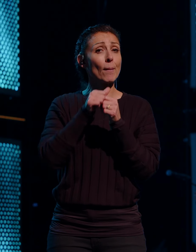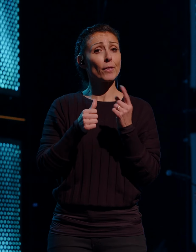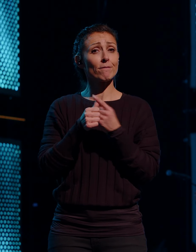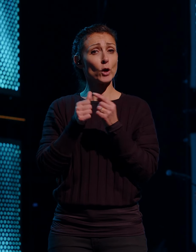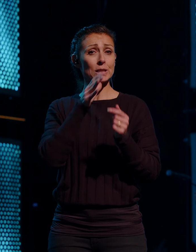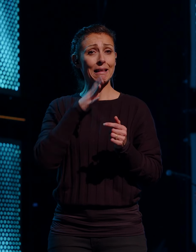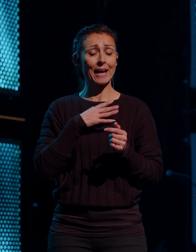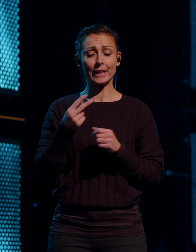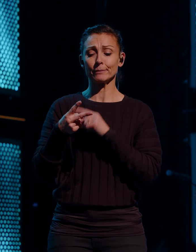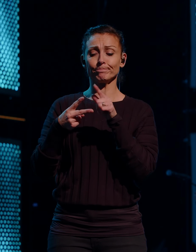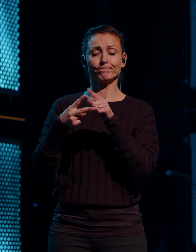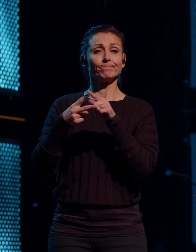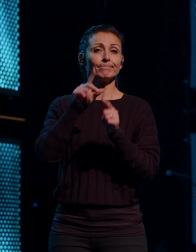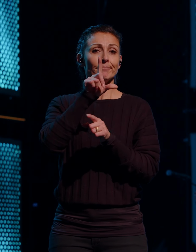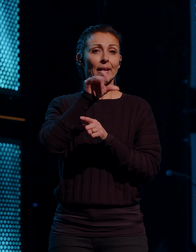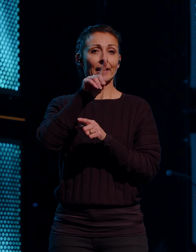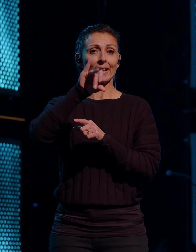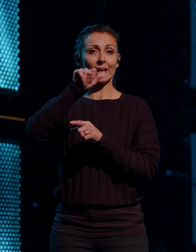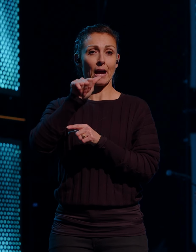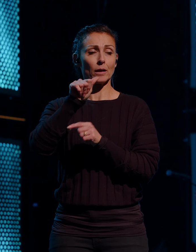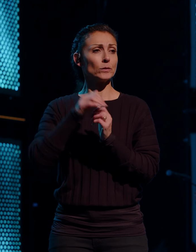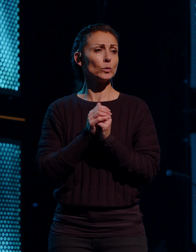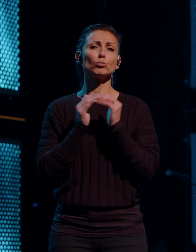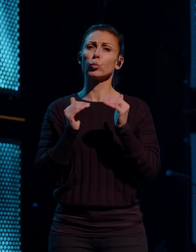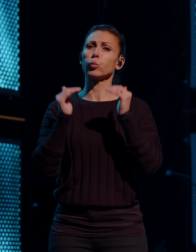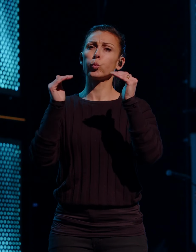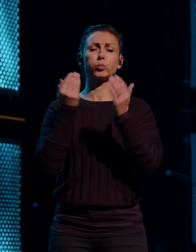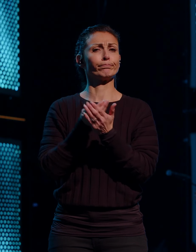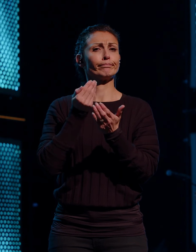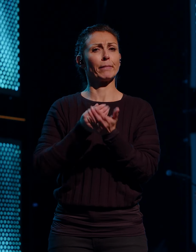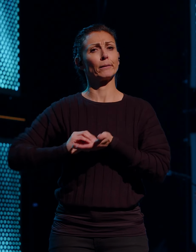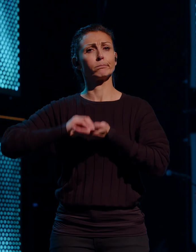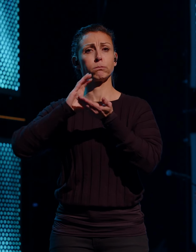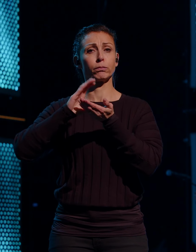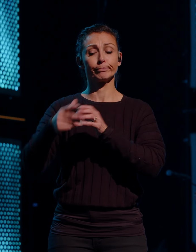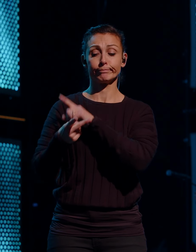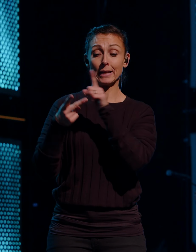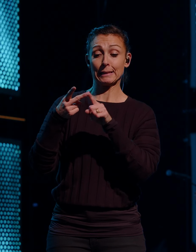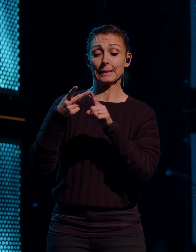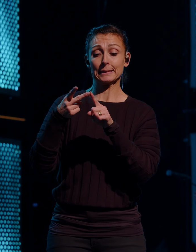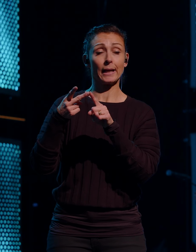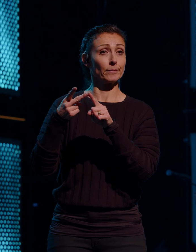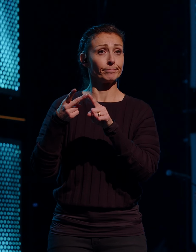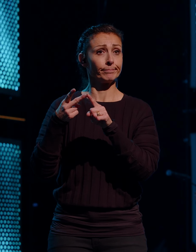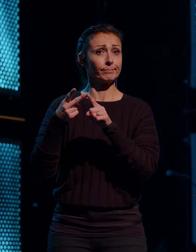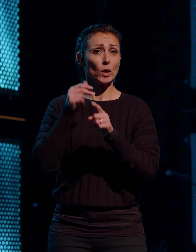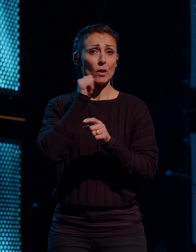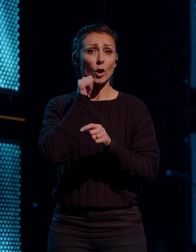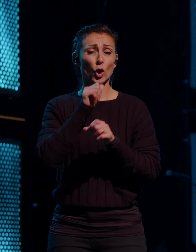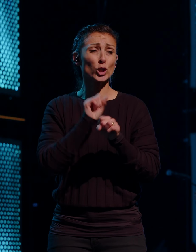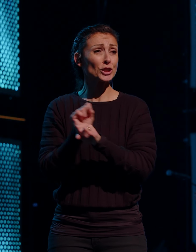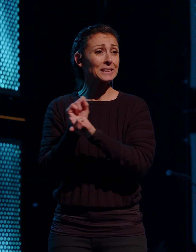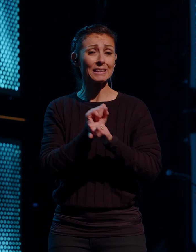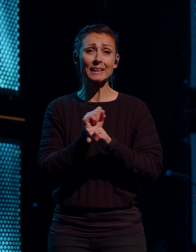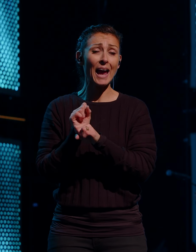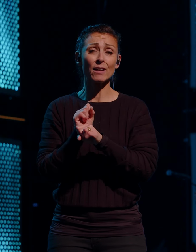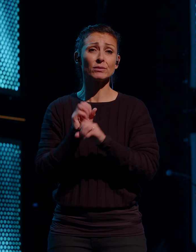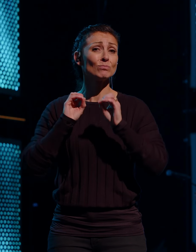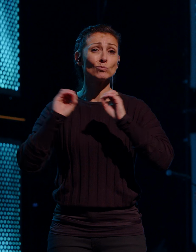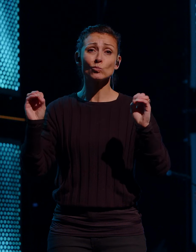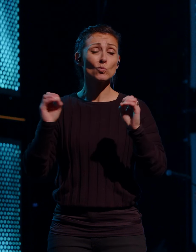High class, she has a lot of money. You have the slave girl, low class, no money. You have the